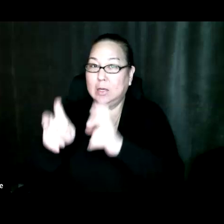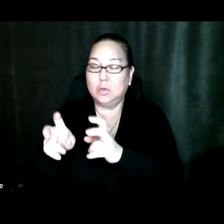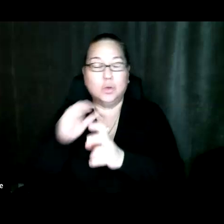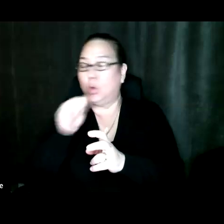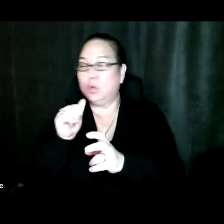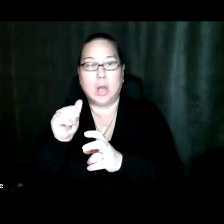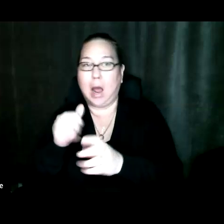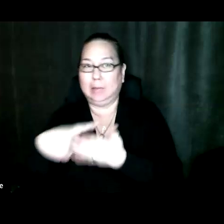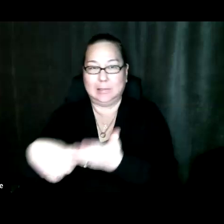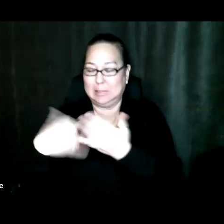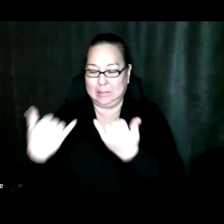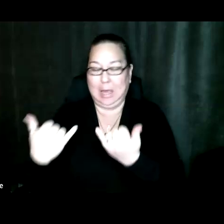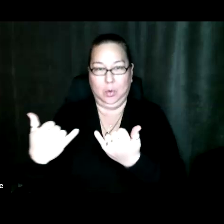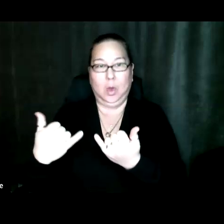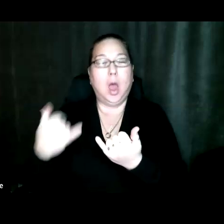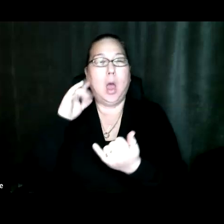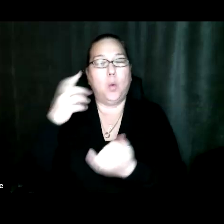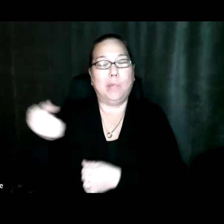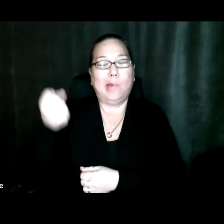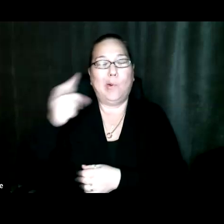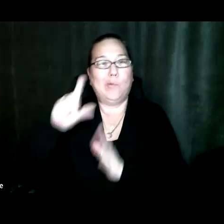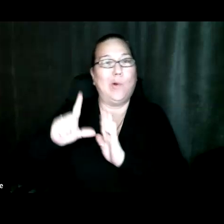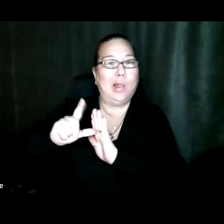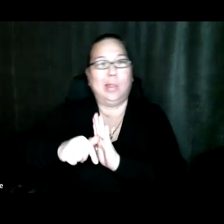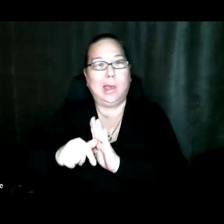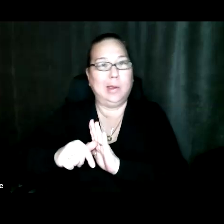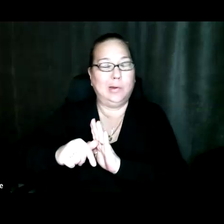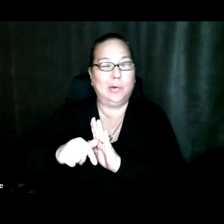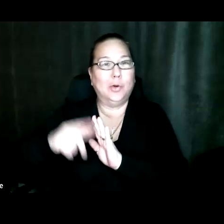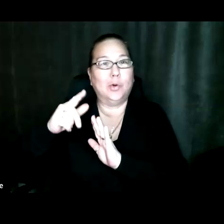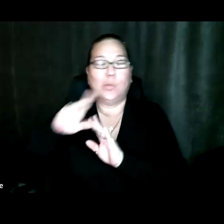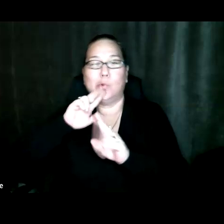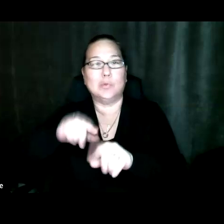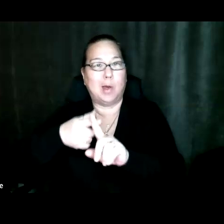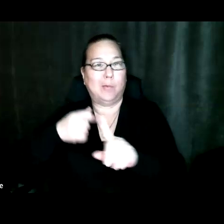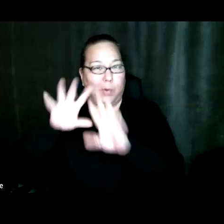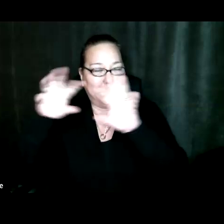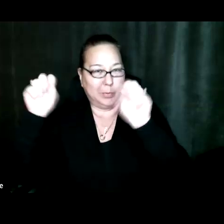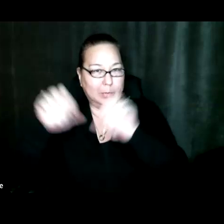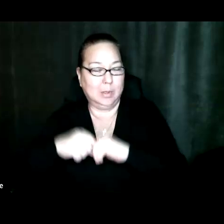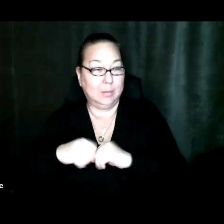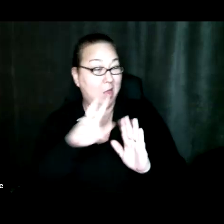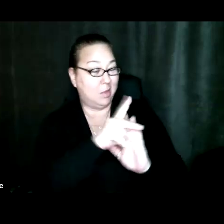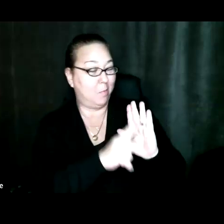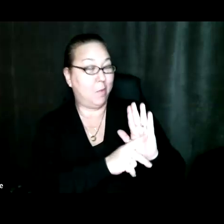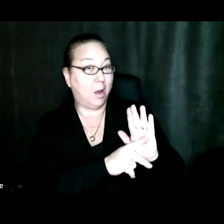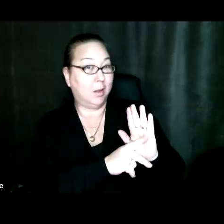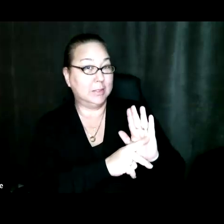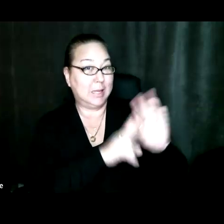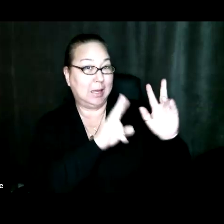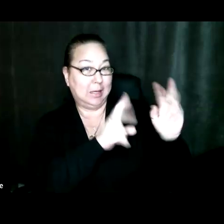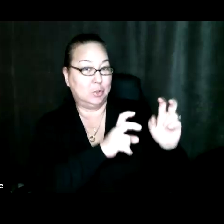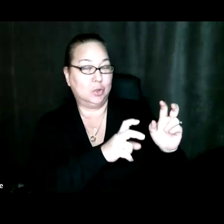are referred to the superintendent for a later response. Questions on specific policy matters are not answered this time, but may